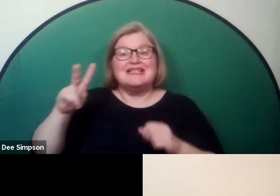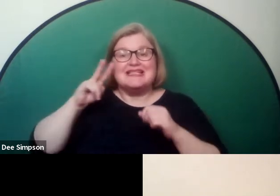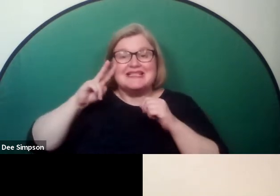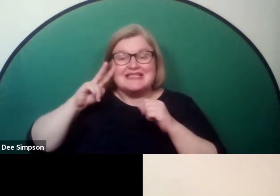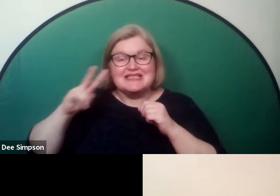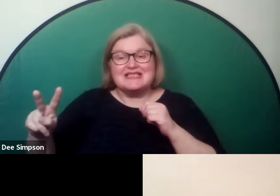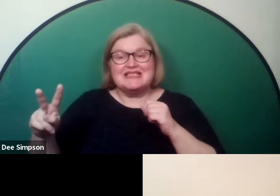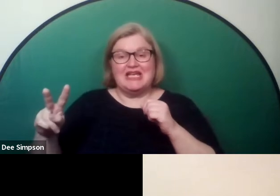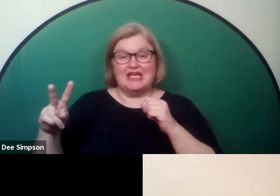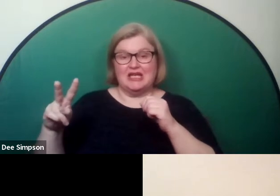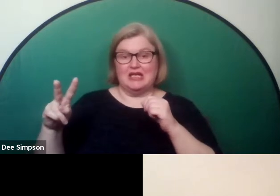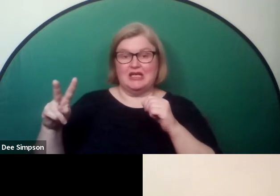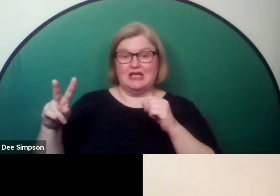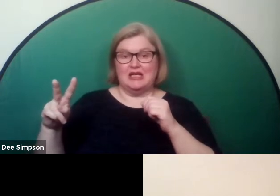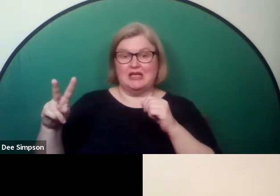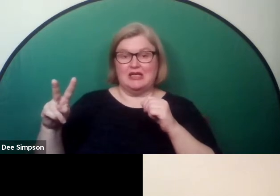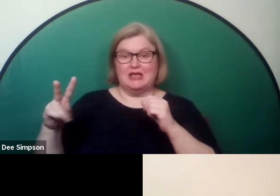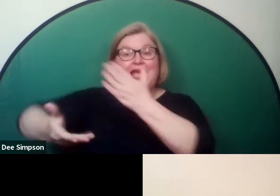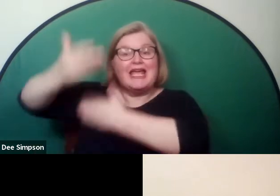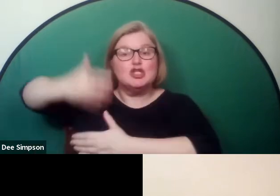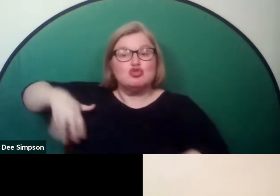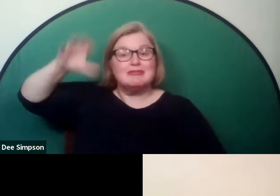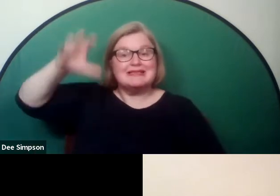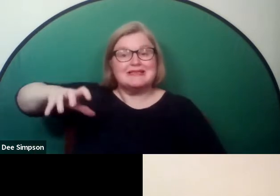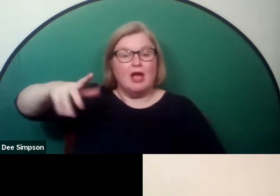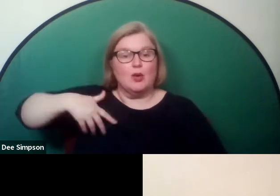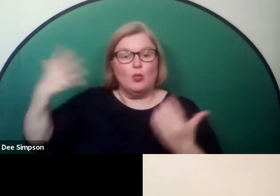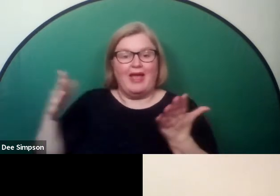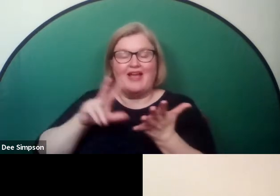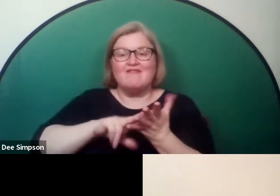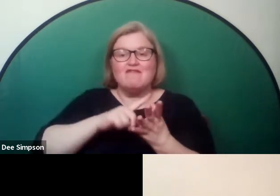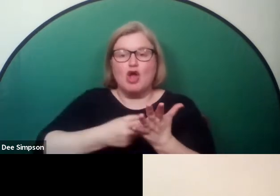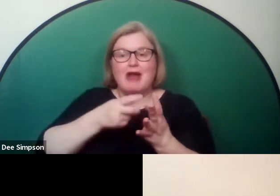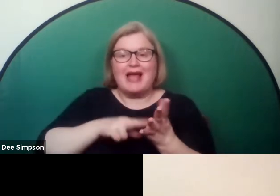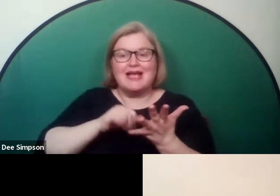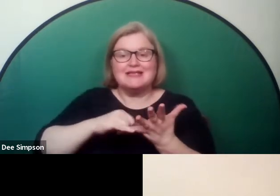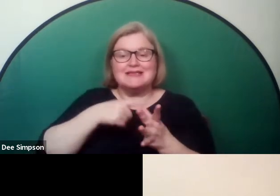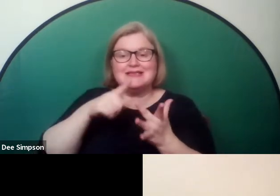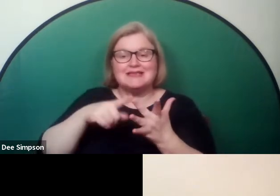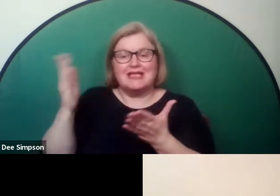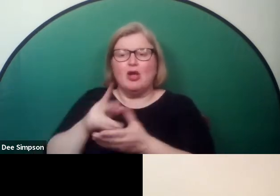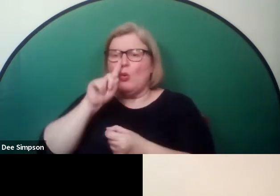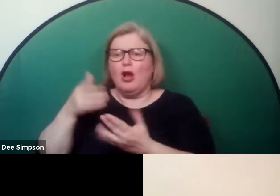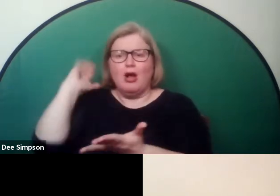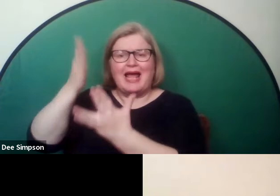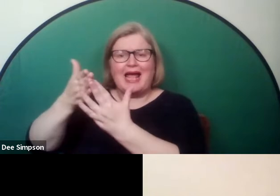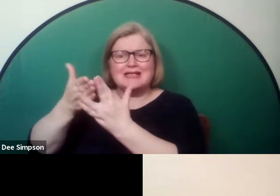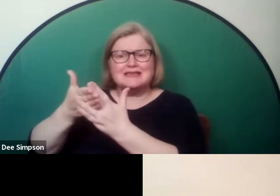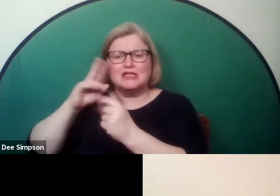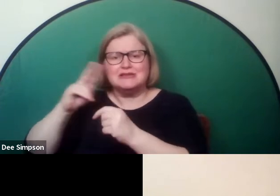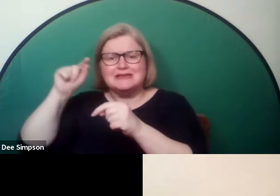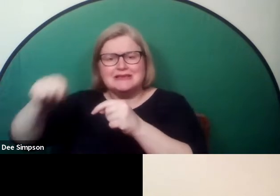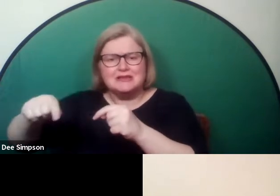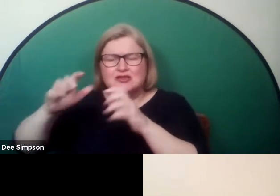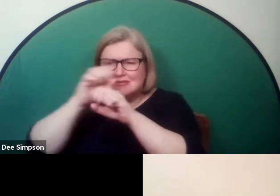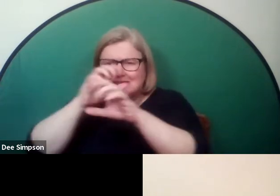the river Ganges, where the city government is currently developing plans to ensure accessibility. But as you can see from